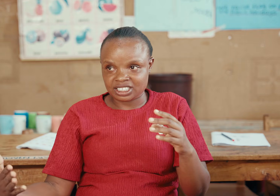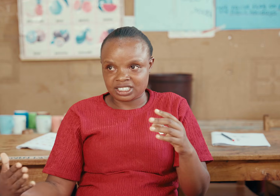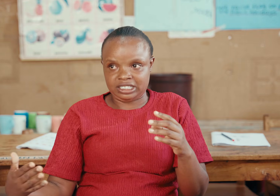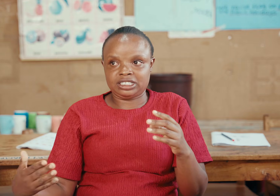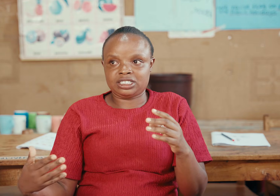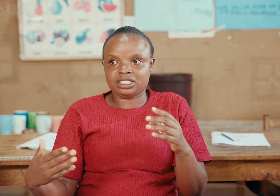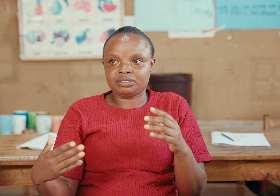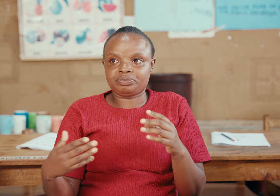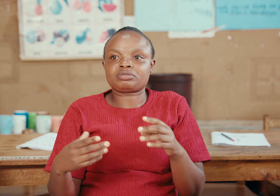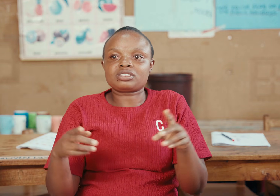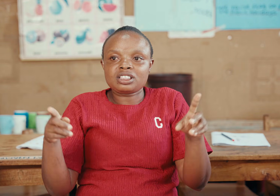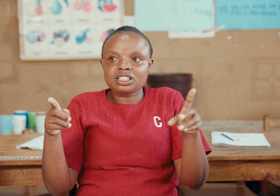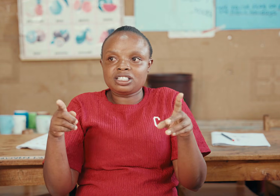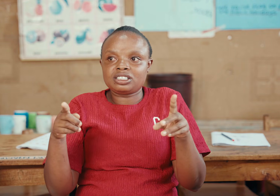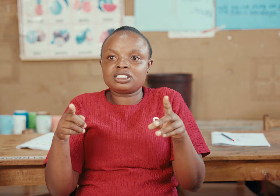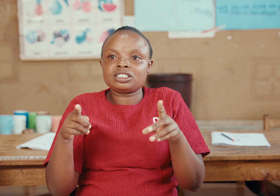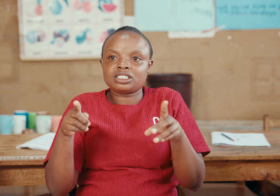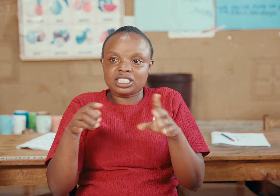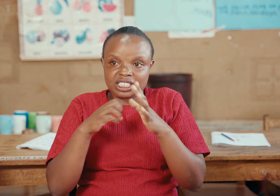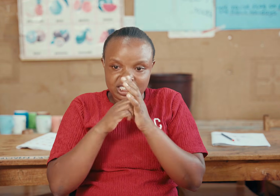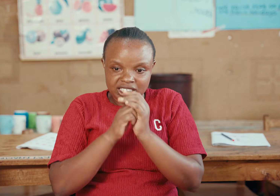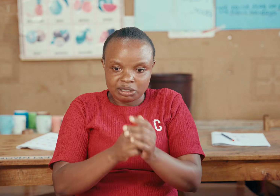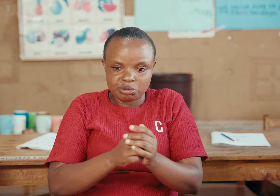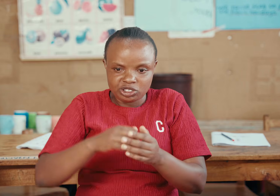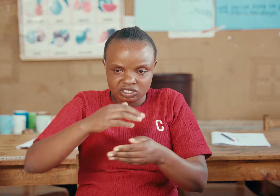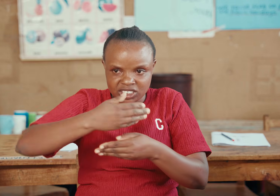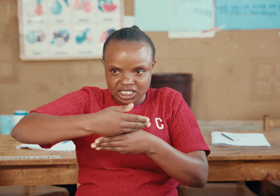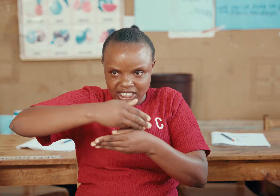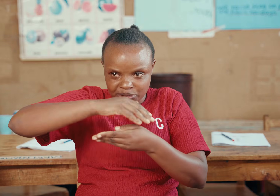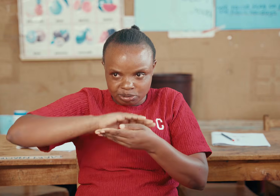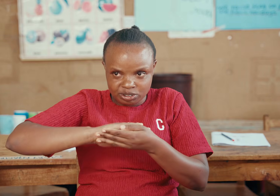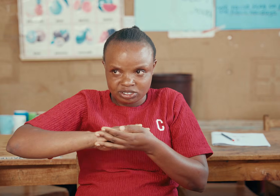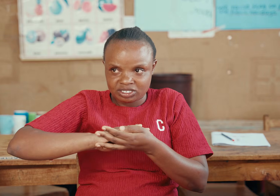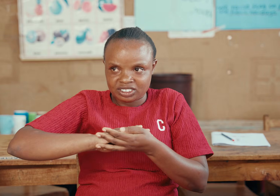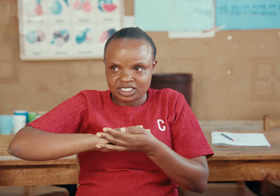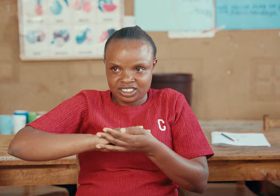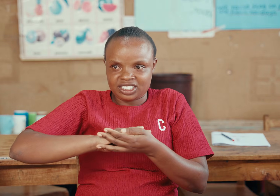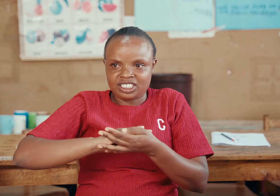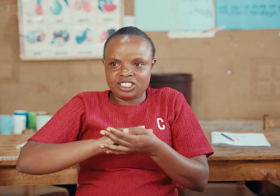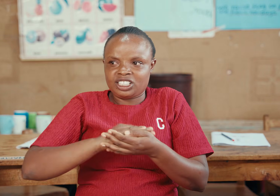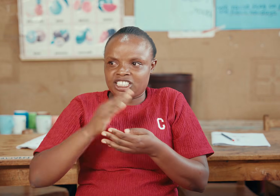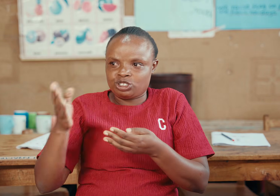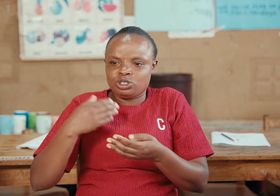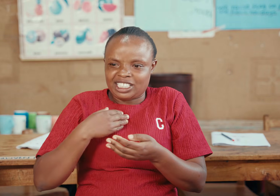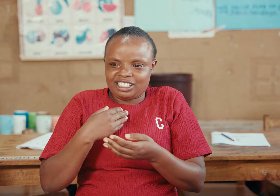in many ways and to help us teach many things. For example, we could have more laptops.